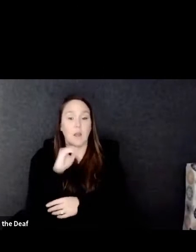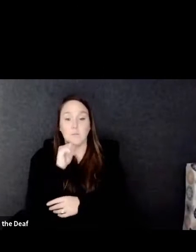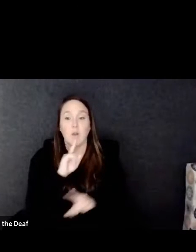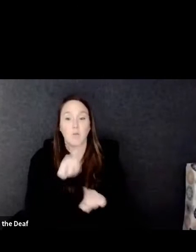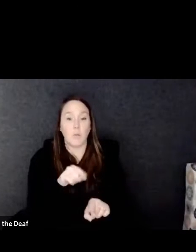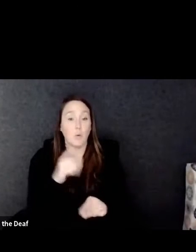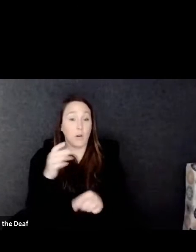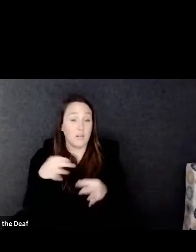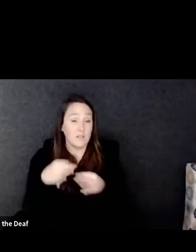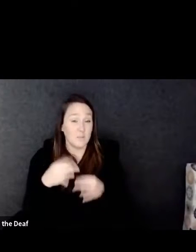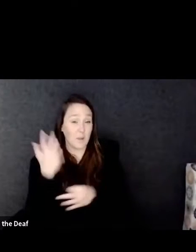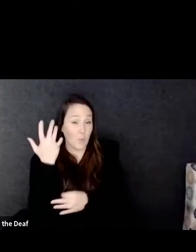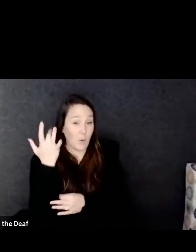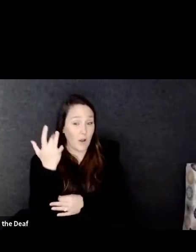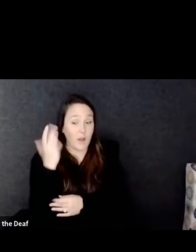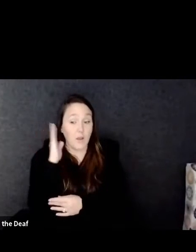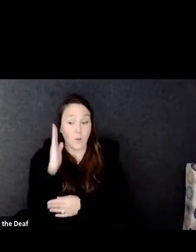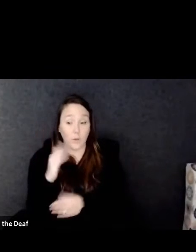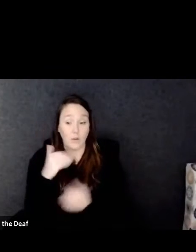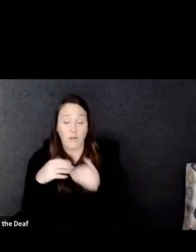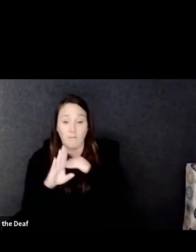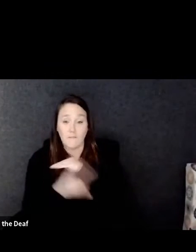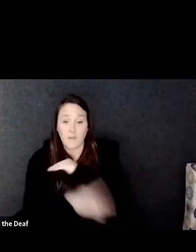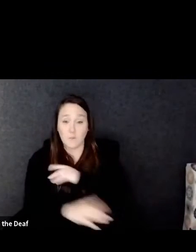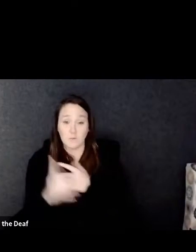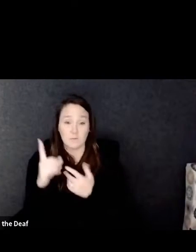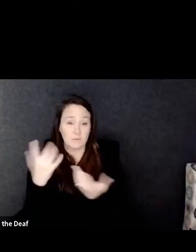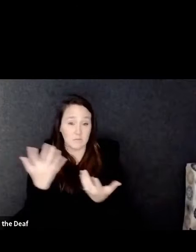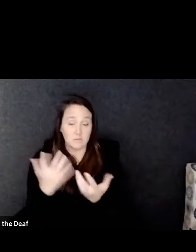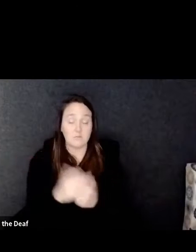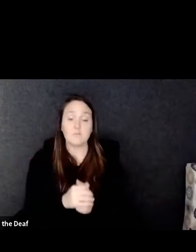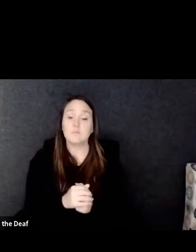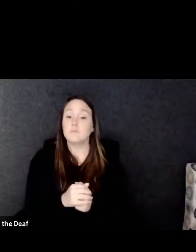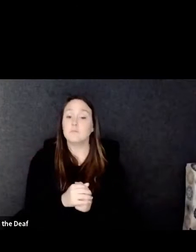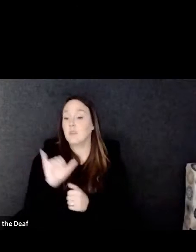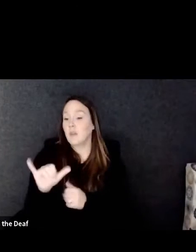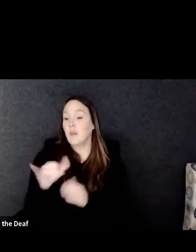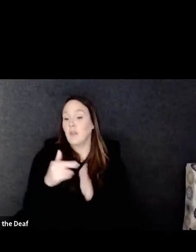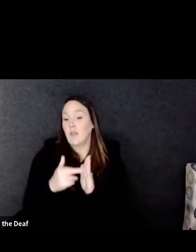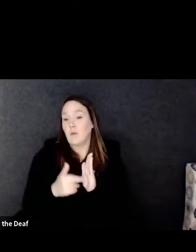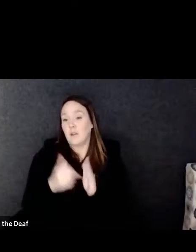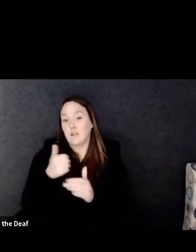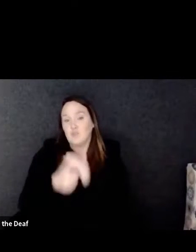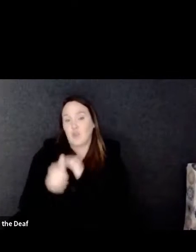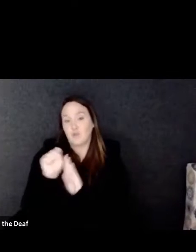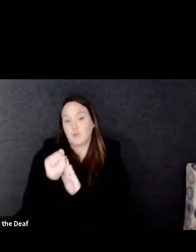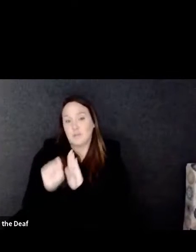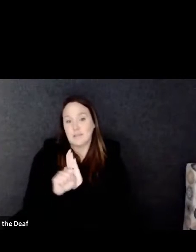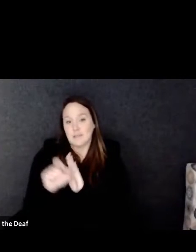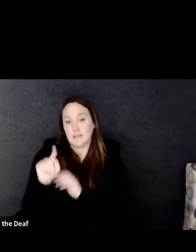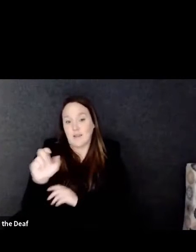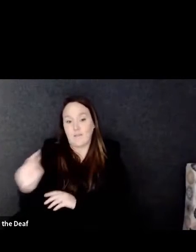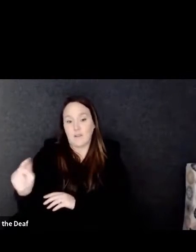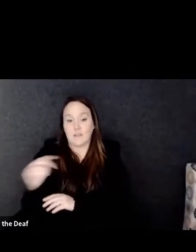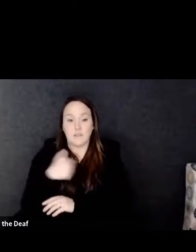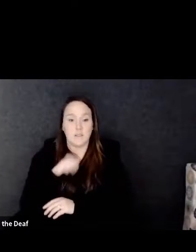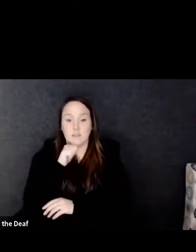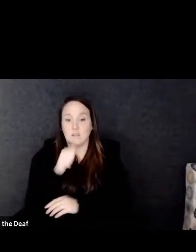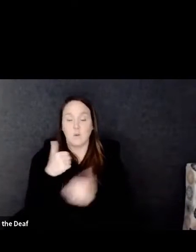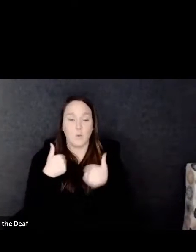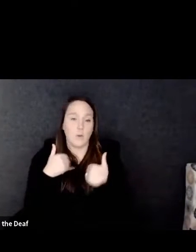explanation why, and will there be consequences? That regulation is done by the state of Tennessee, so I don't have that